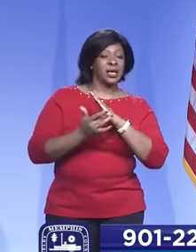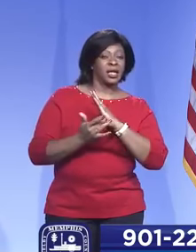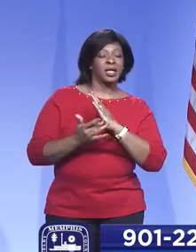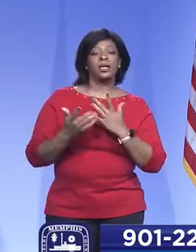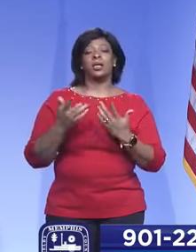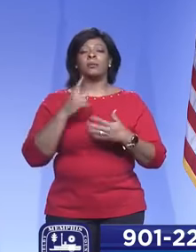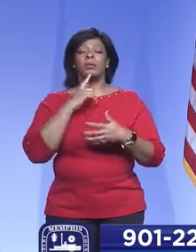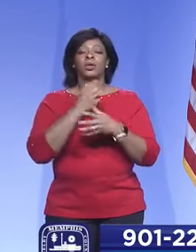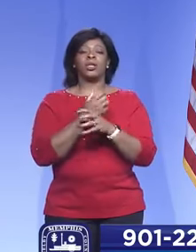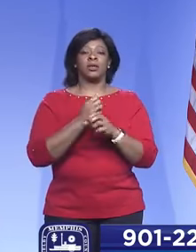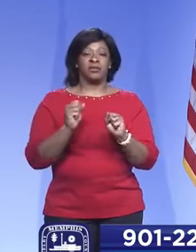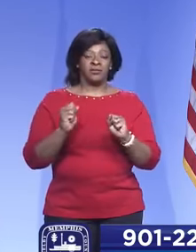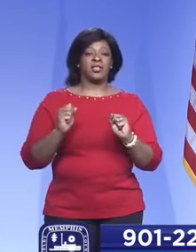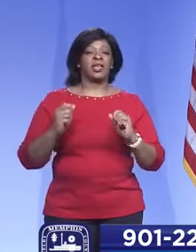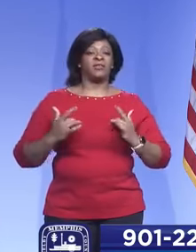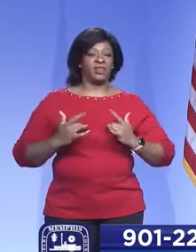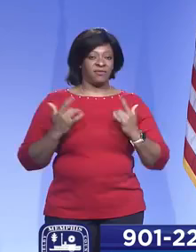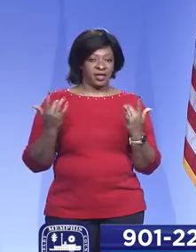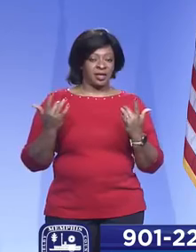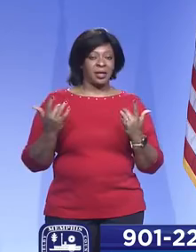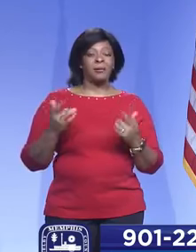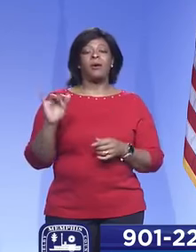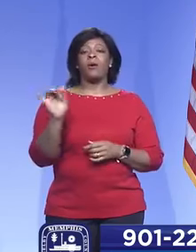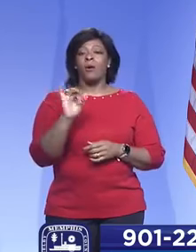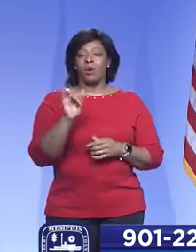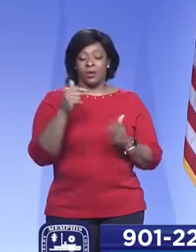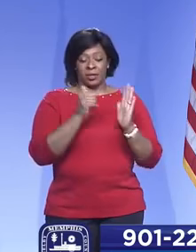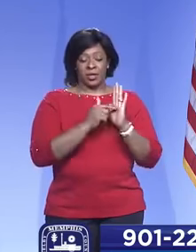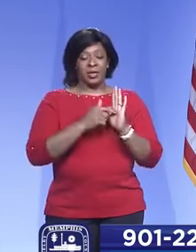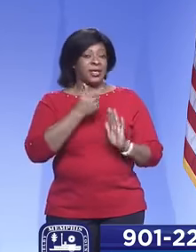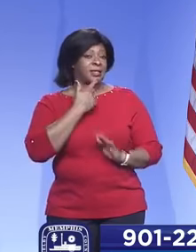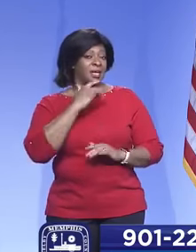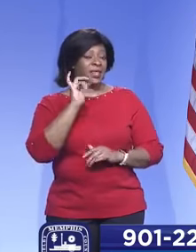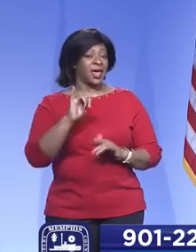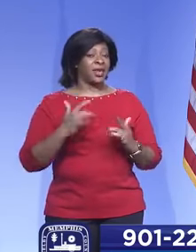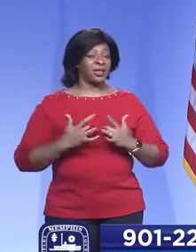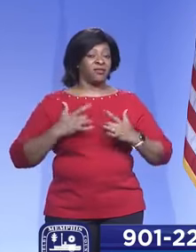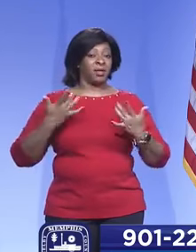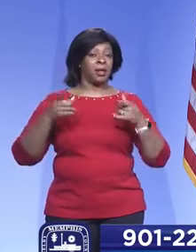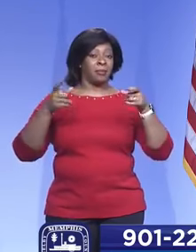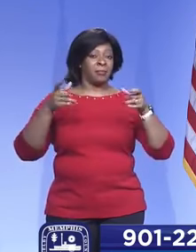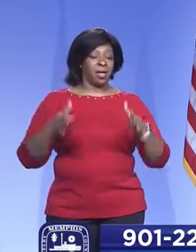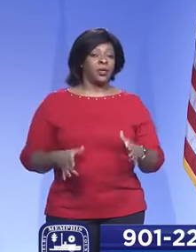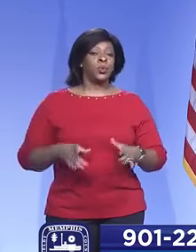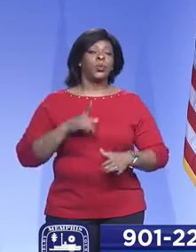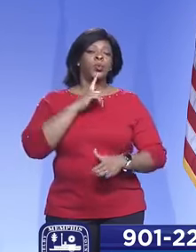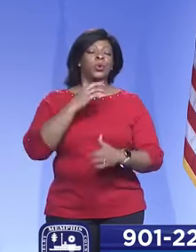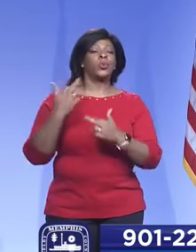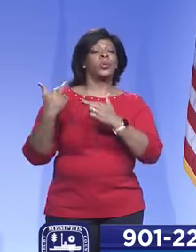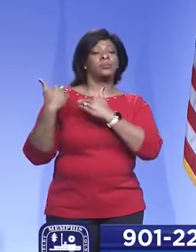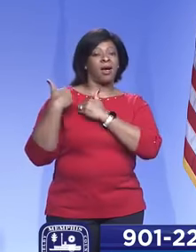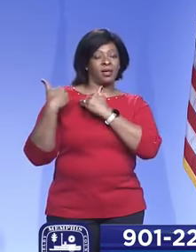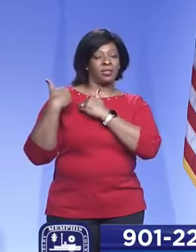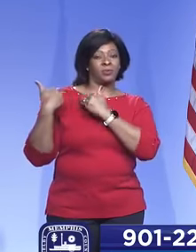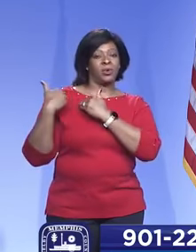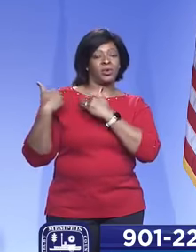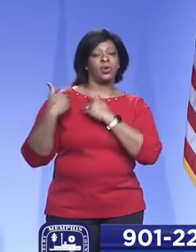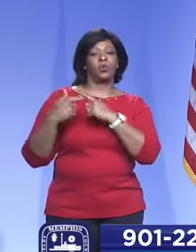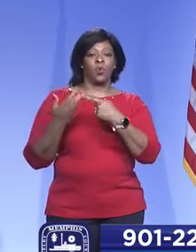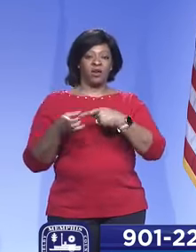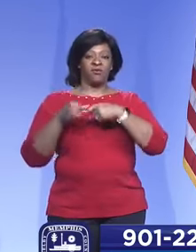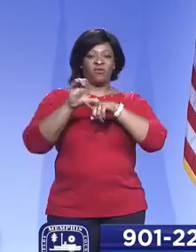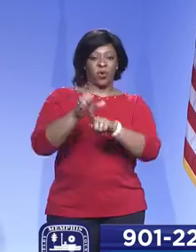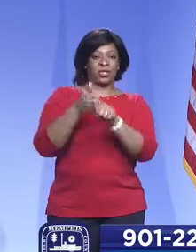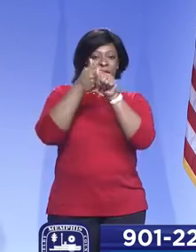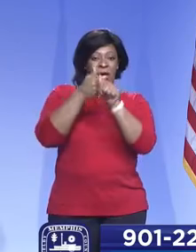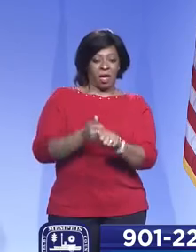a safe event. However, it also says that that event manager is responsible to enforce